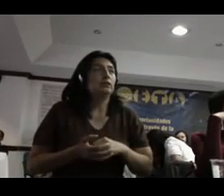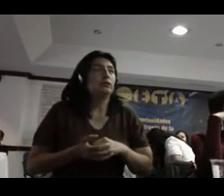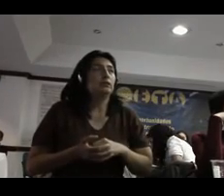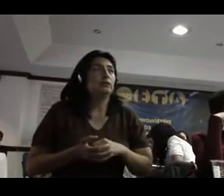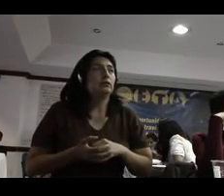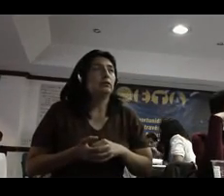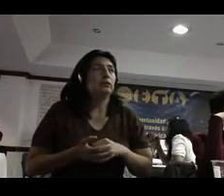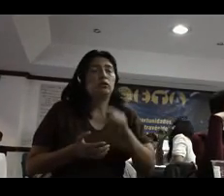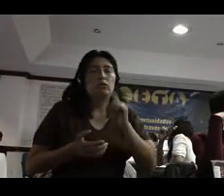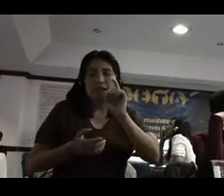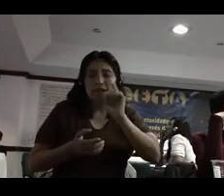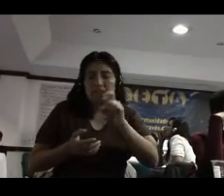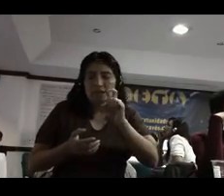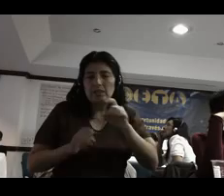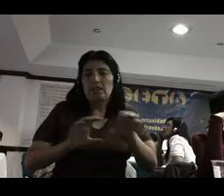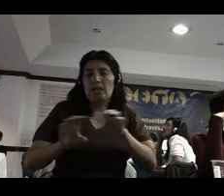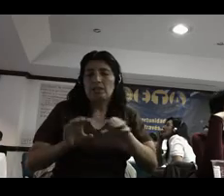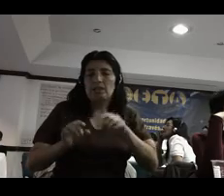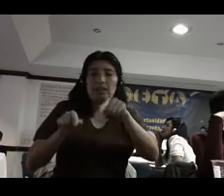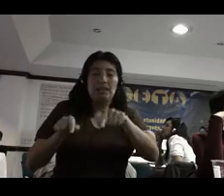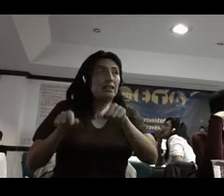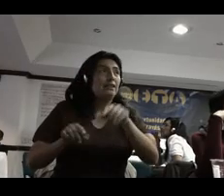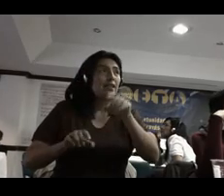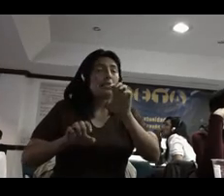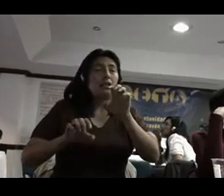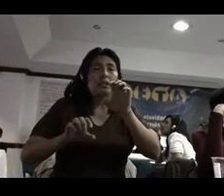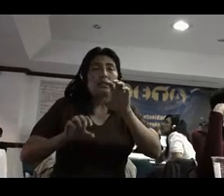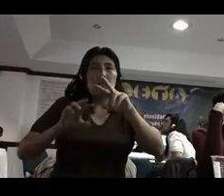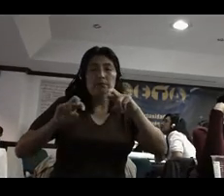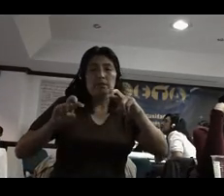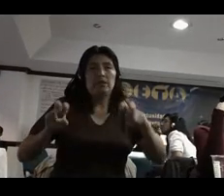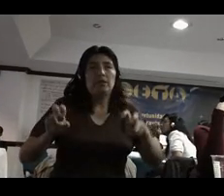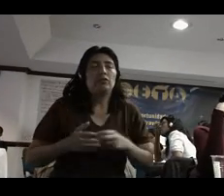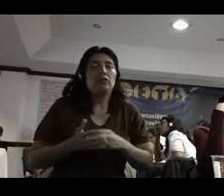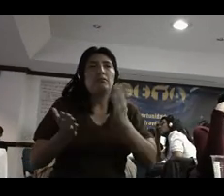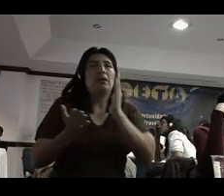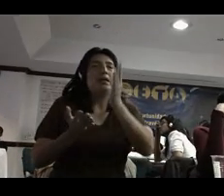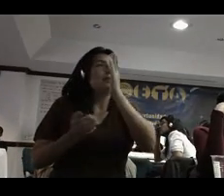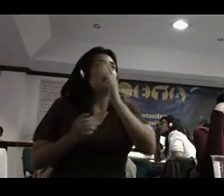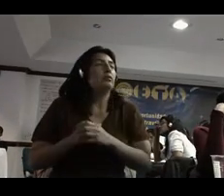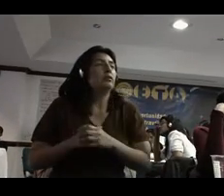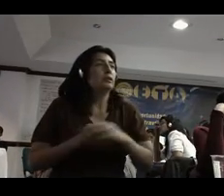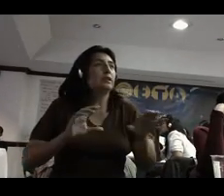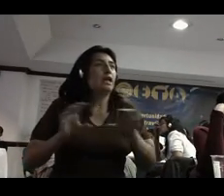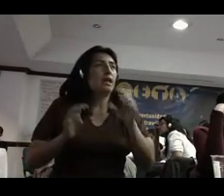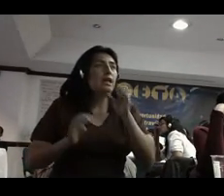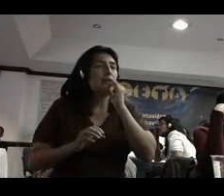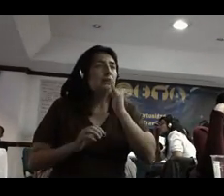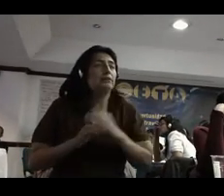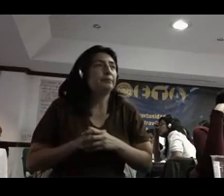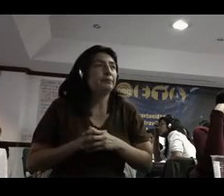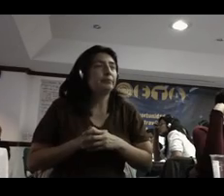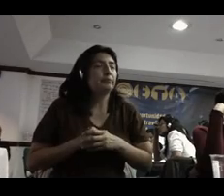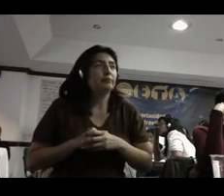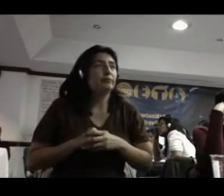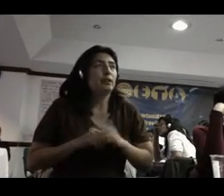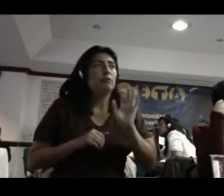type of research and evaluation. It is mandatory that you do this because of the value of